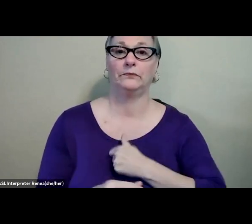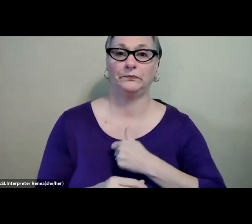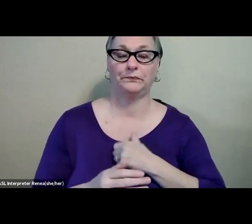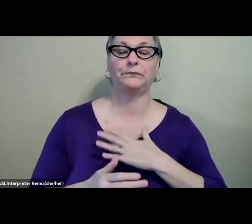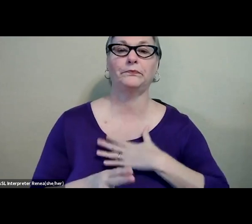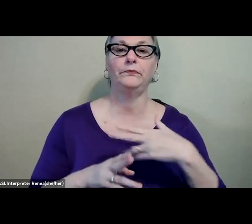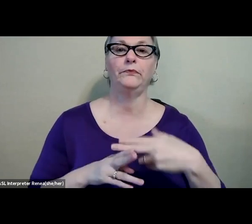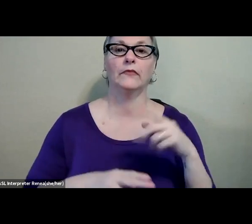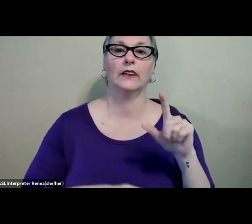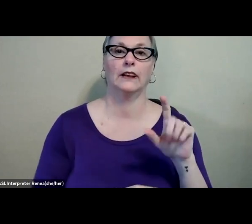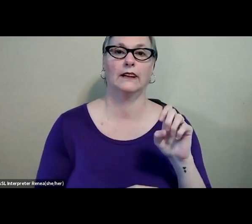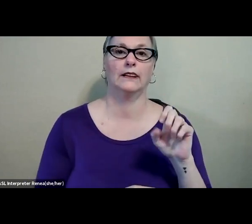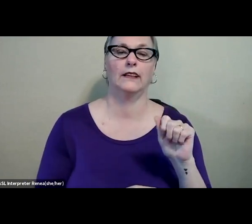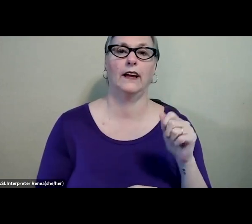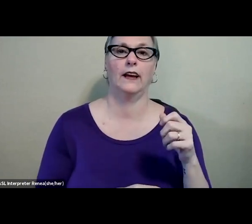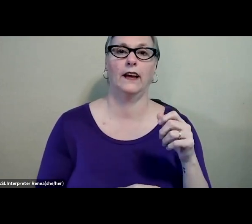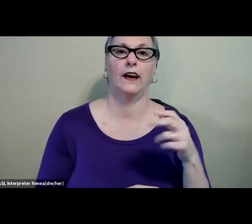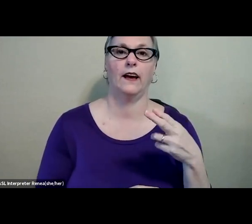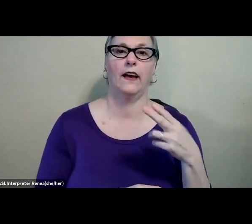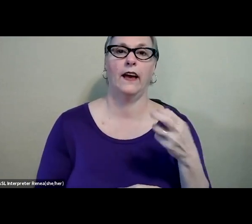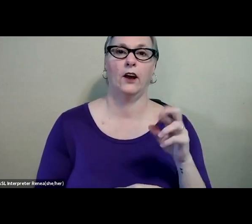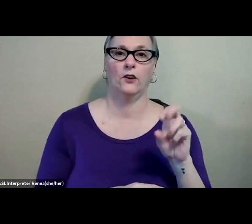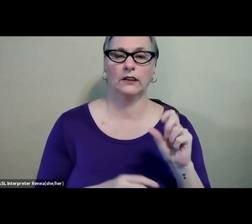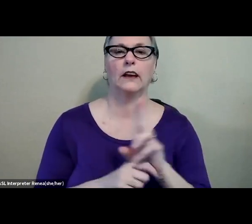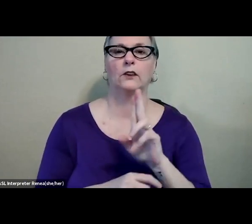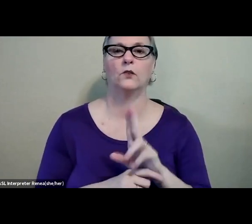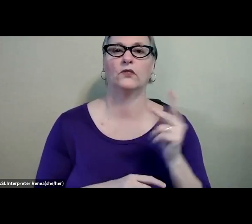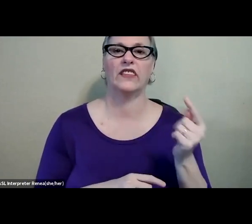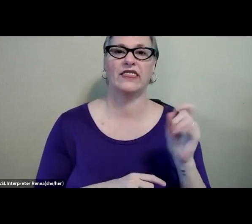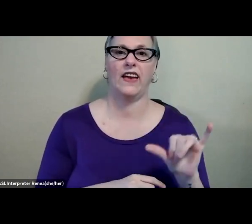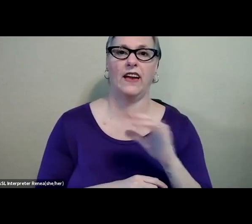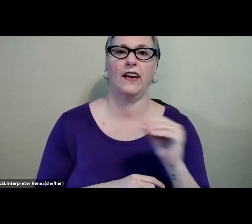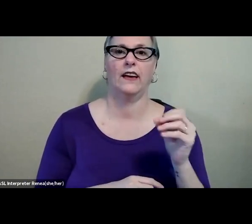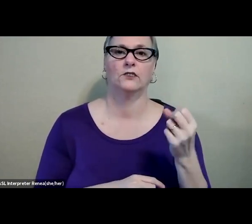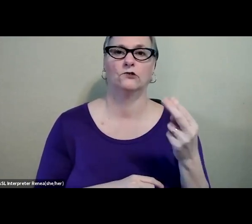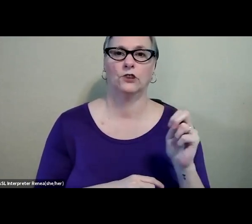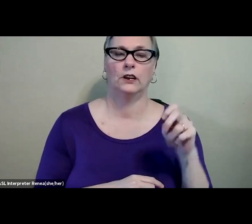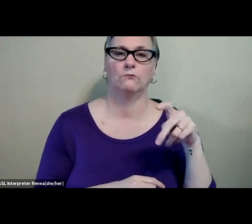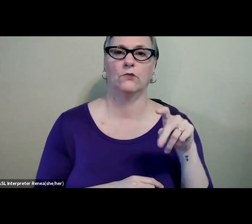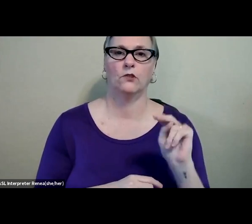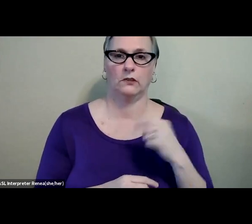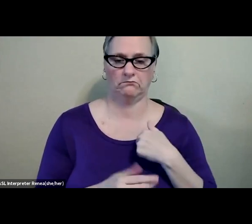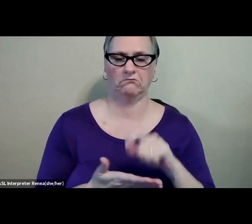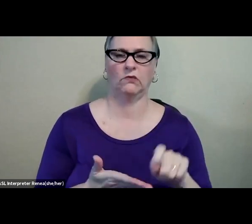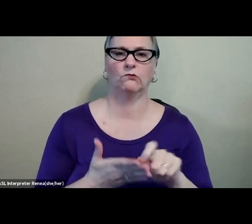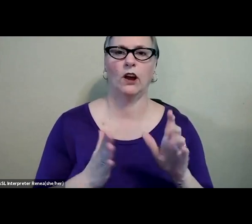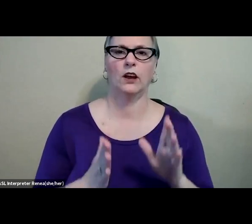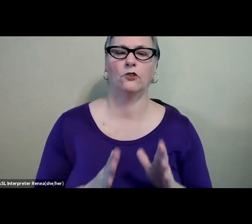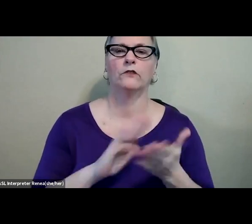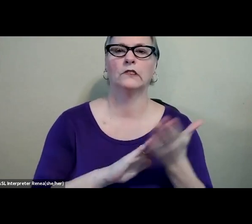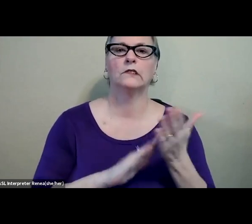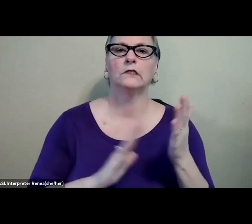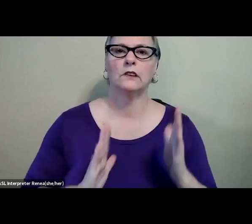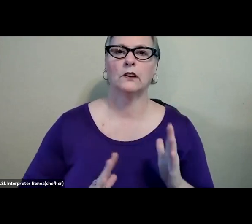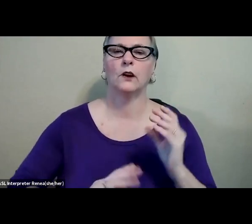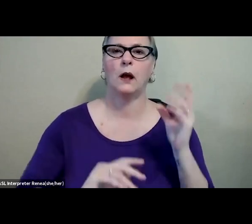is leah harris i use they and she pronouns i am a writer facilitator i'm a parent of